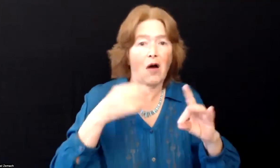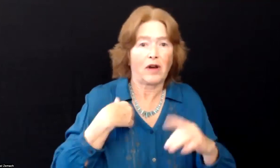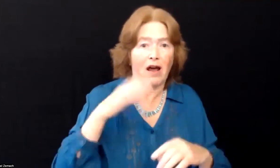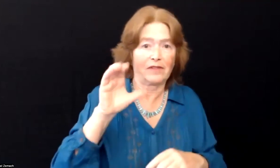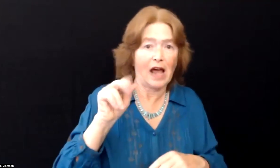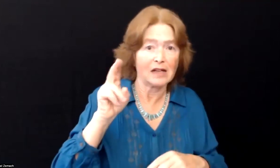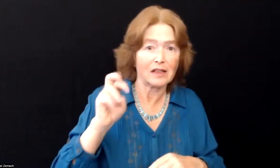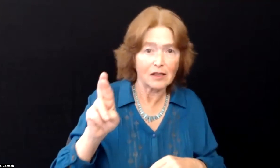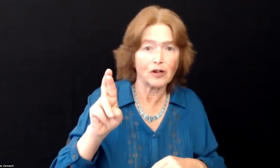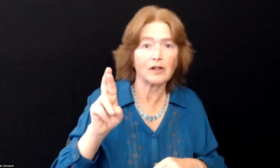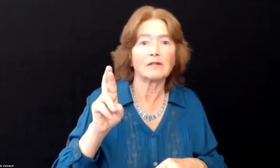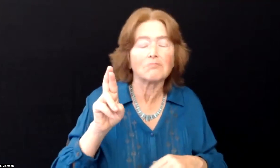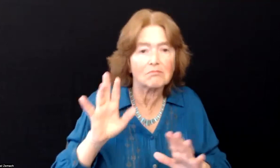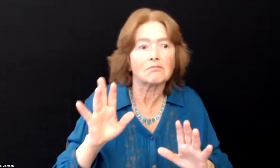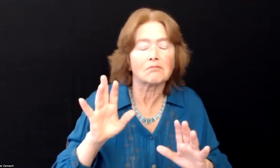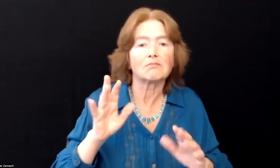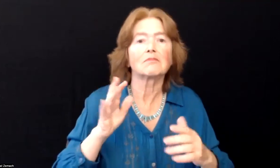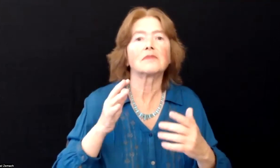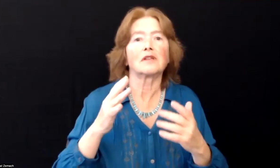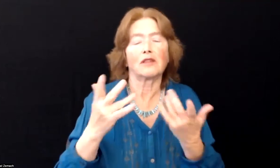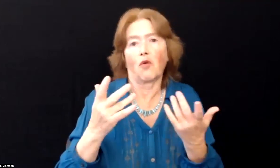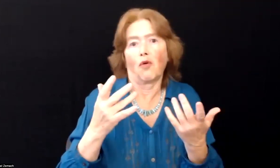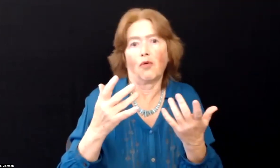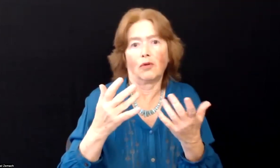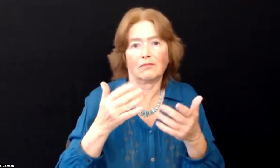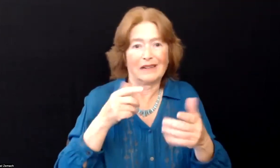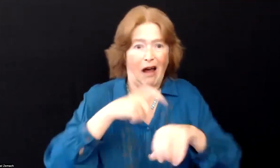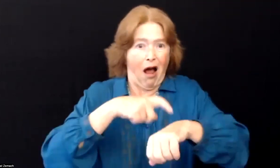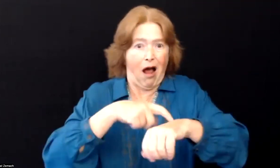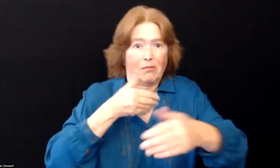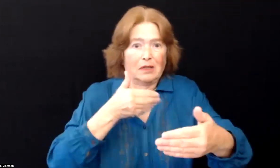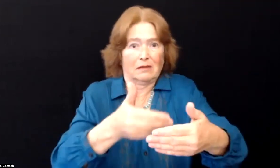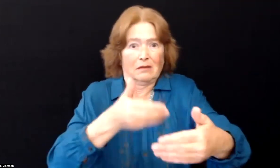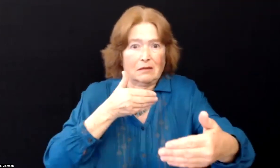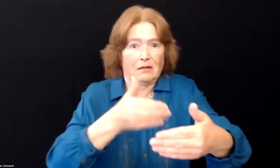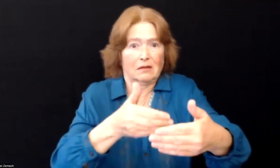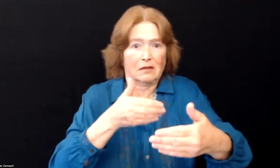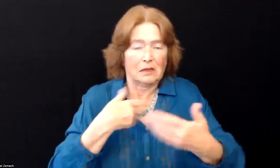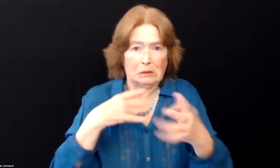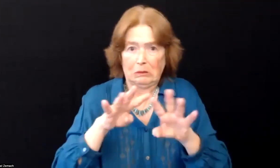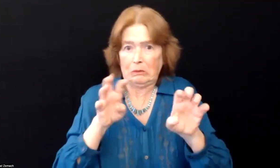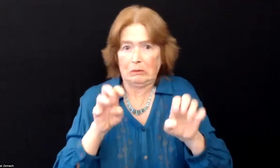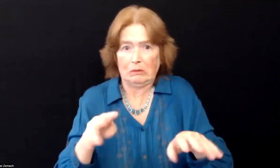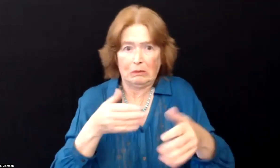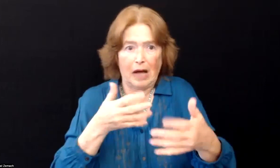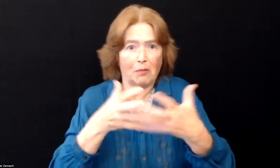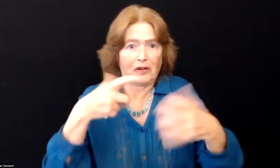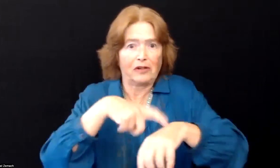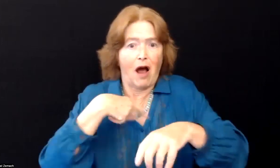And another thing is that I found out I had cancer. I didn't know what my time frame was. How much time do I have